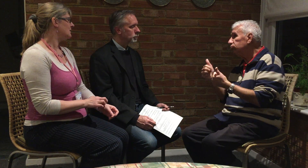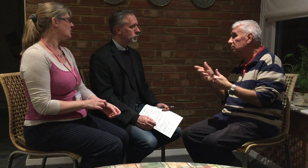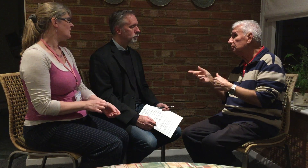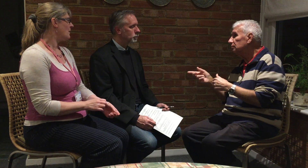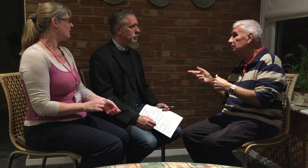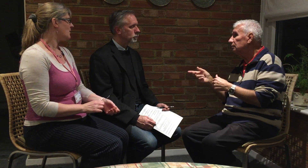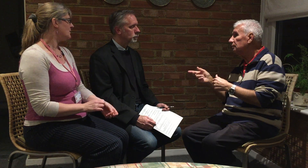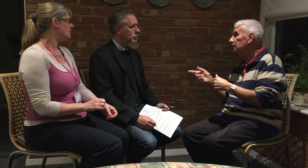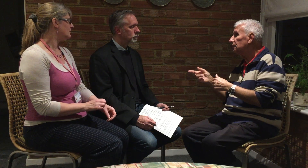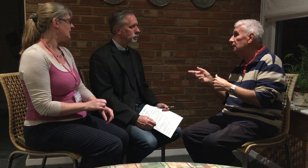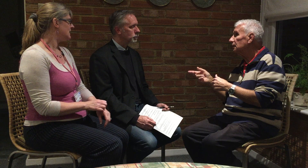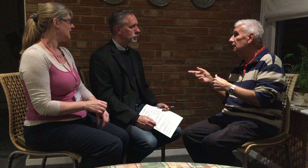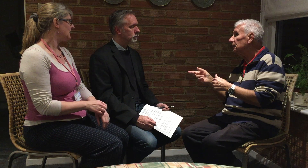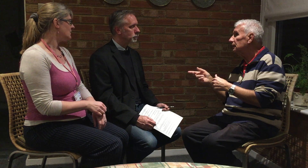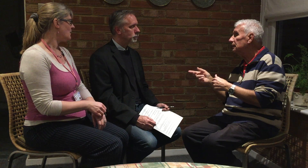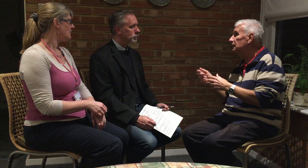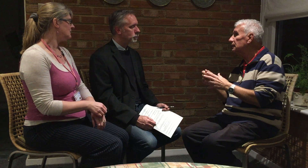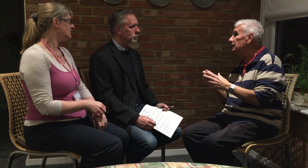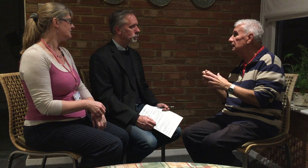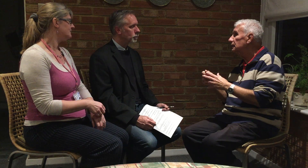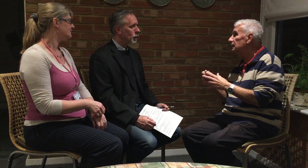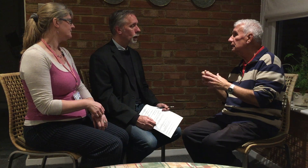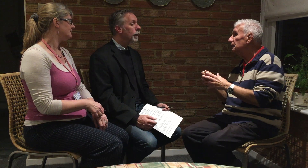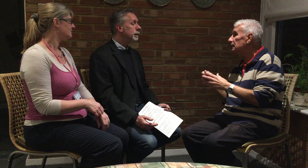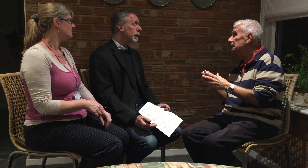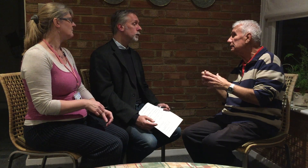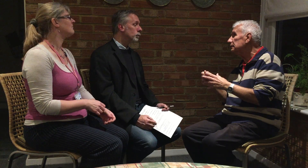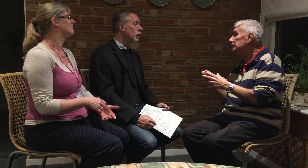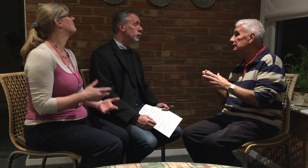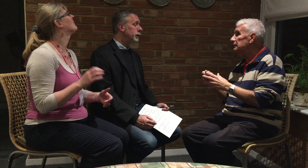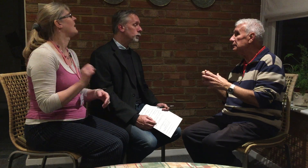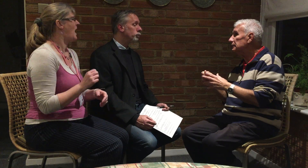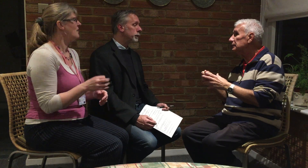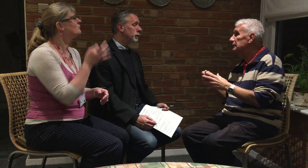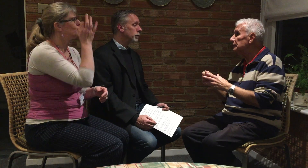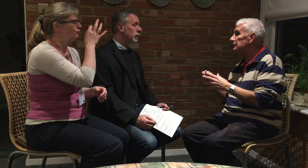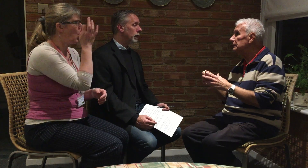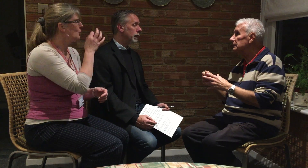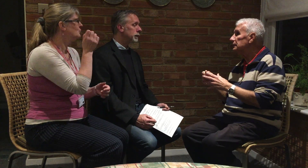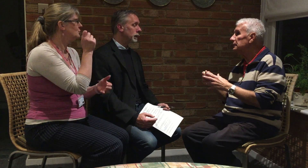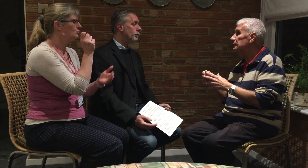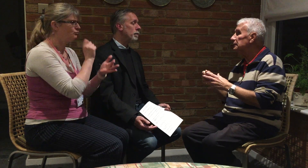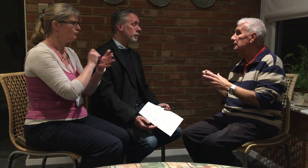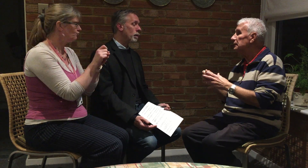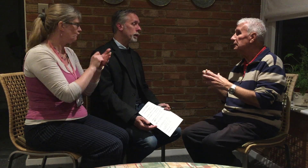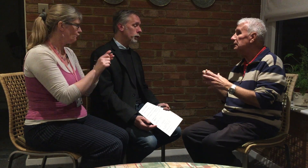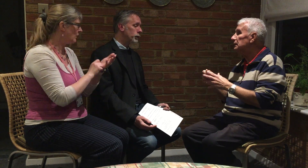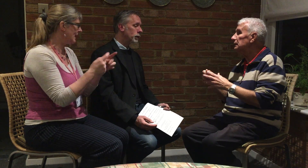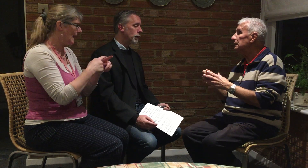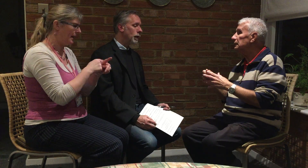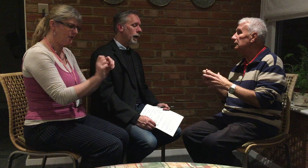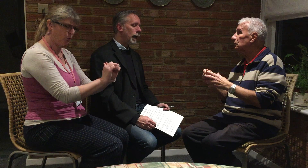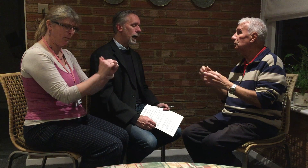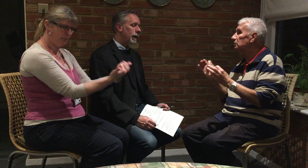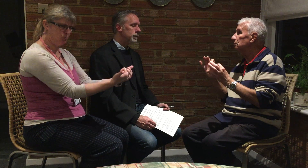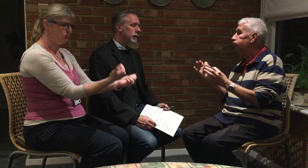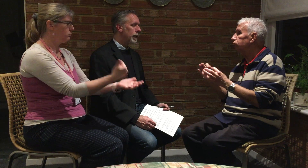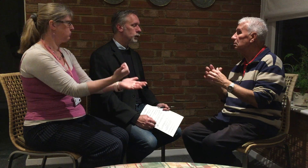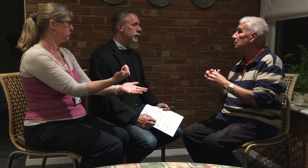you know if Rose can read English well? Yes, Rose's written is very, very good. And actually